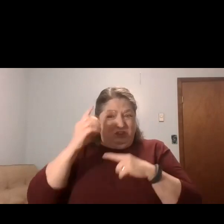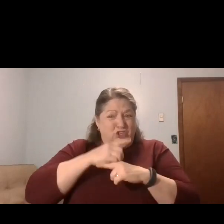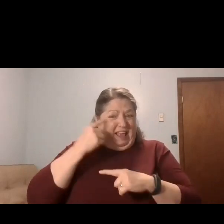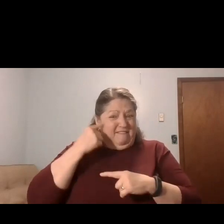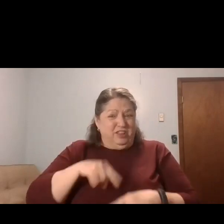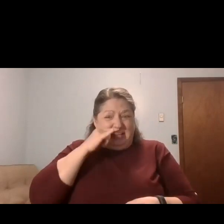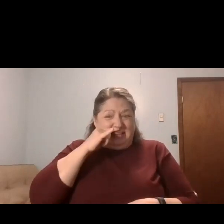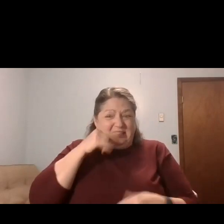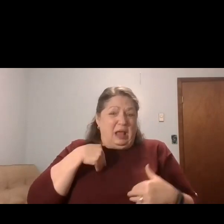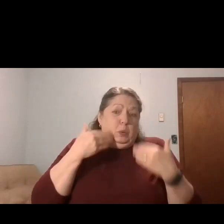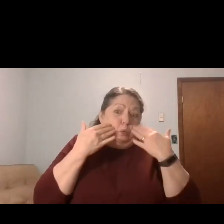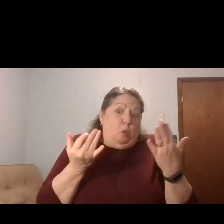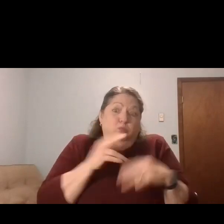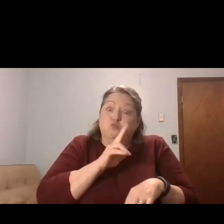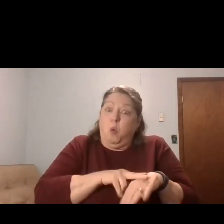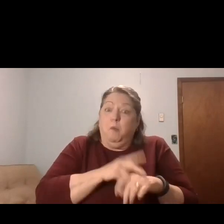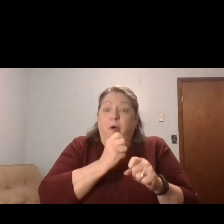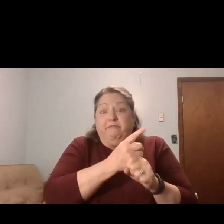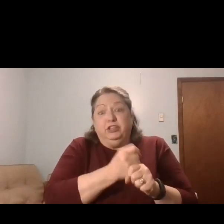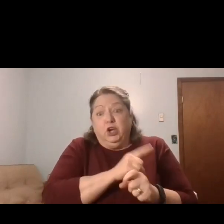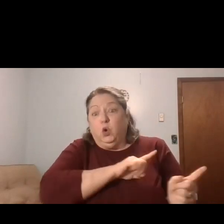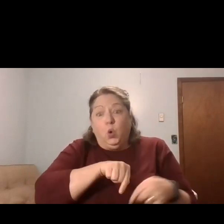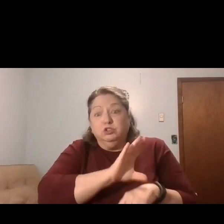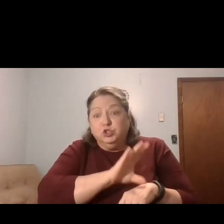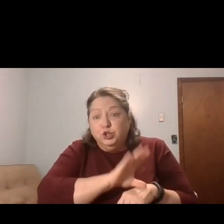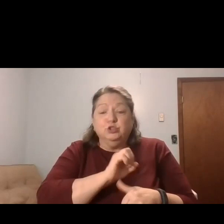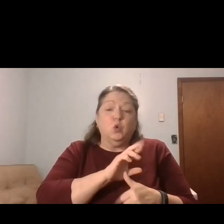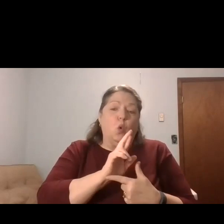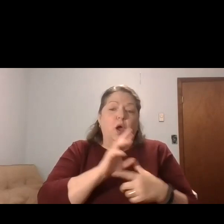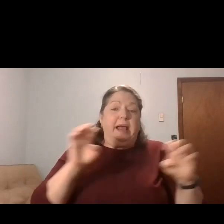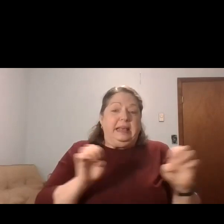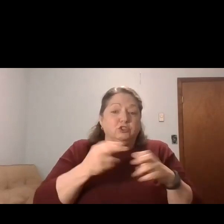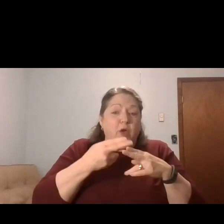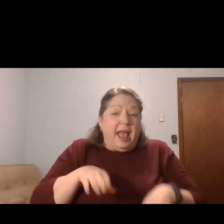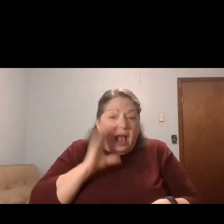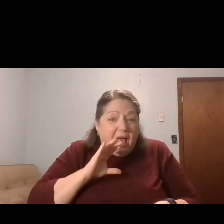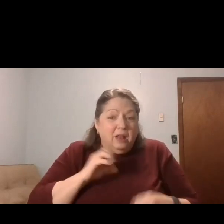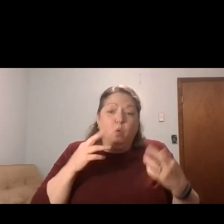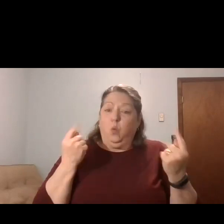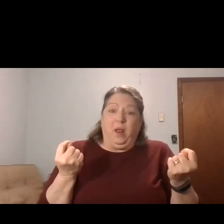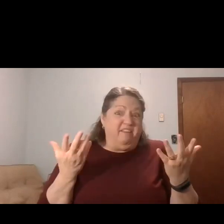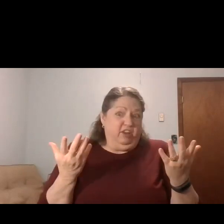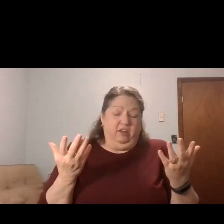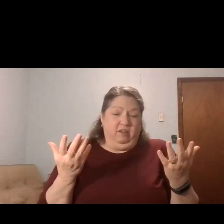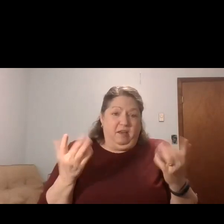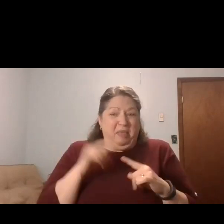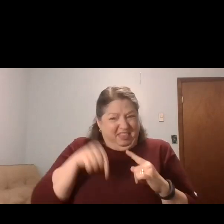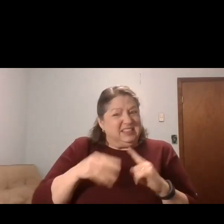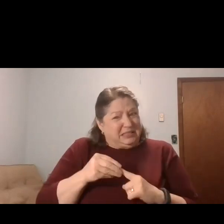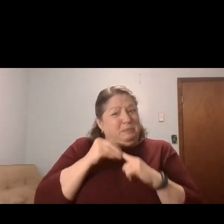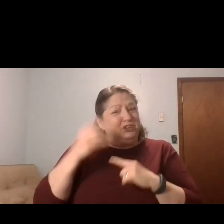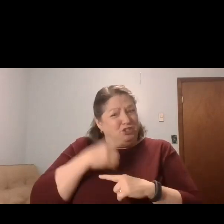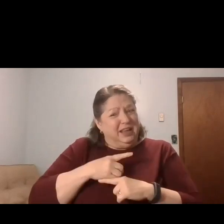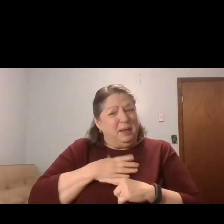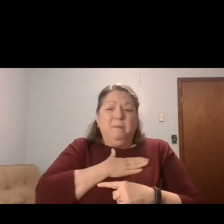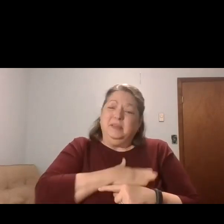normally take them to church with the Easter egg hunt and all that, but it's a special day for them. And I want to encourage you to have some fun with the kids